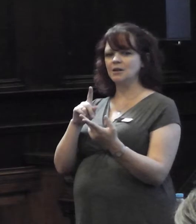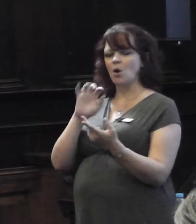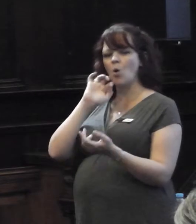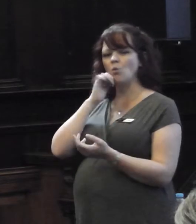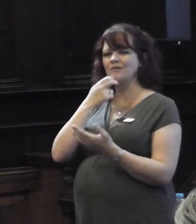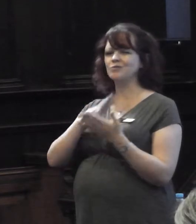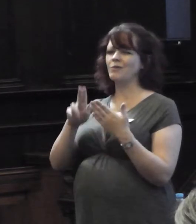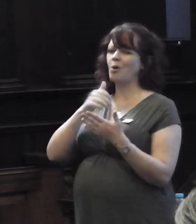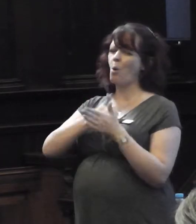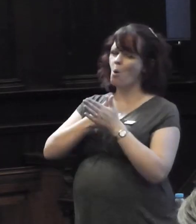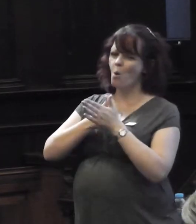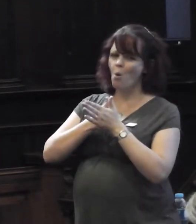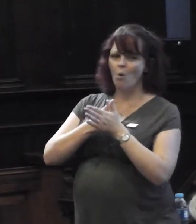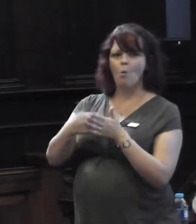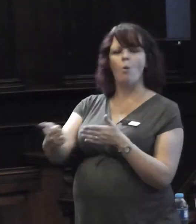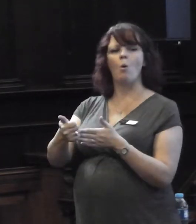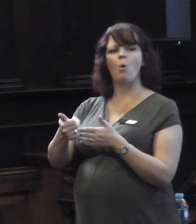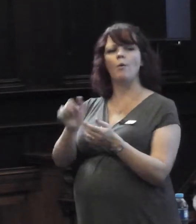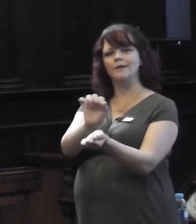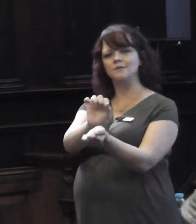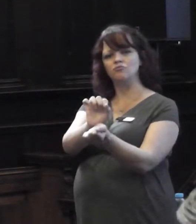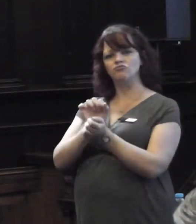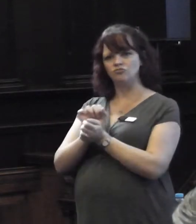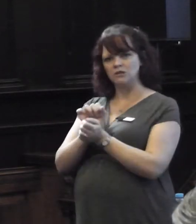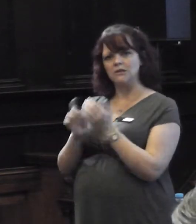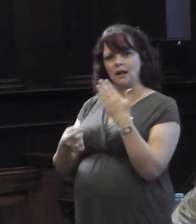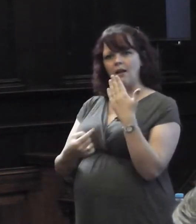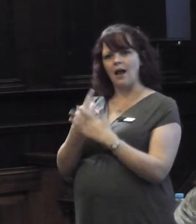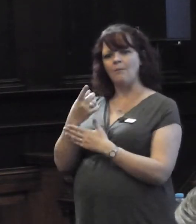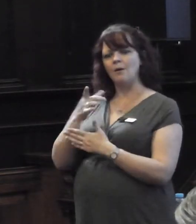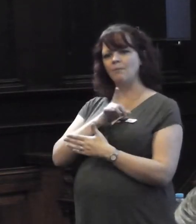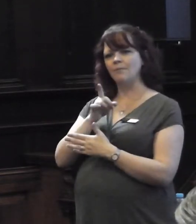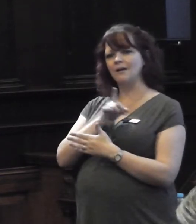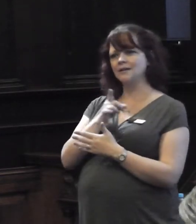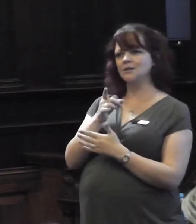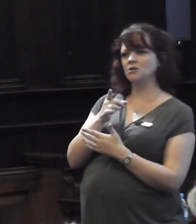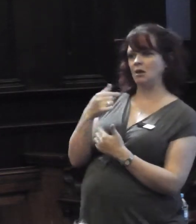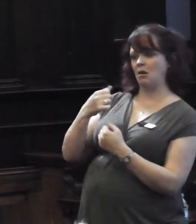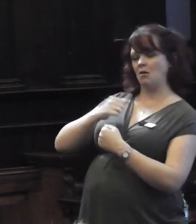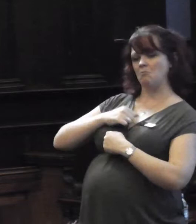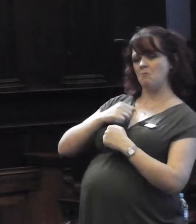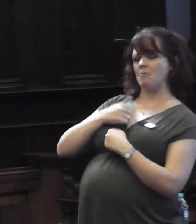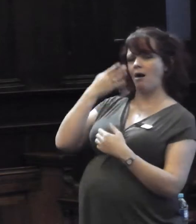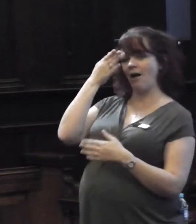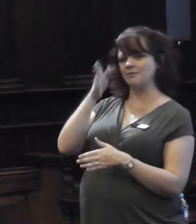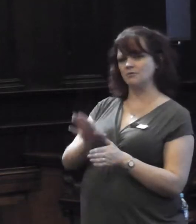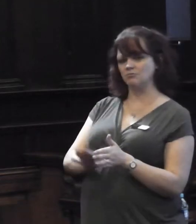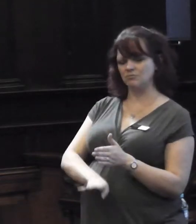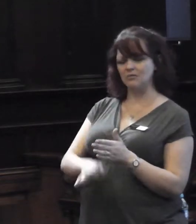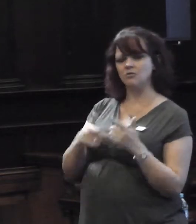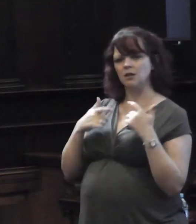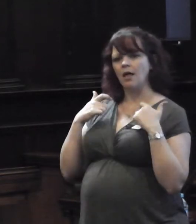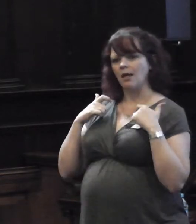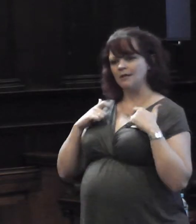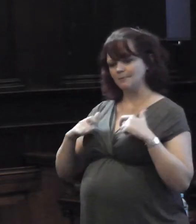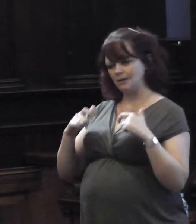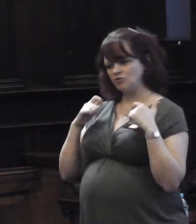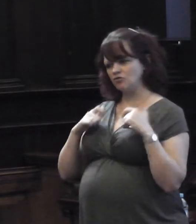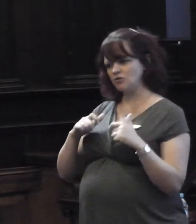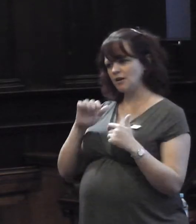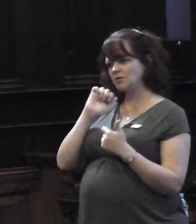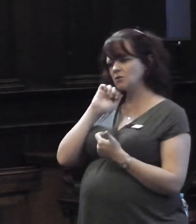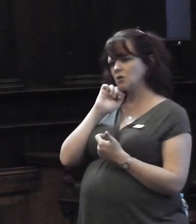custodial sentence should be the outcome. And in my experience, the magistrates will,